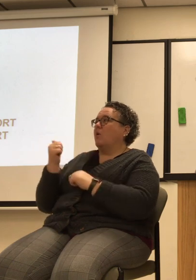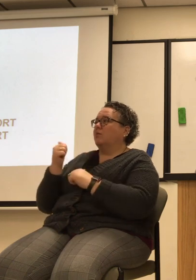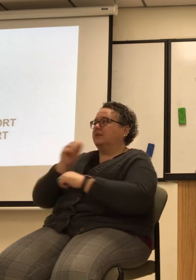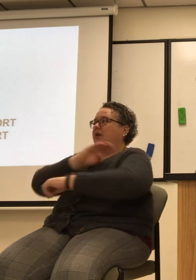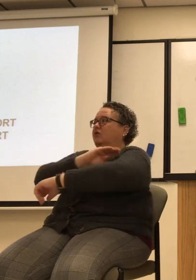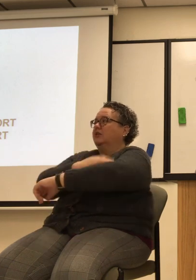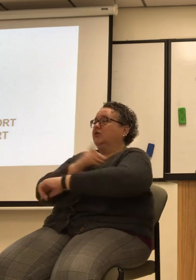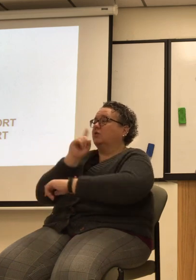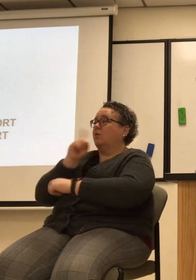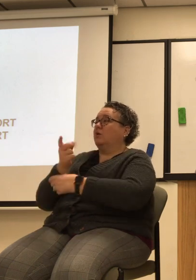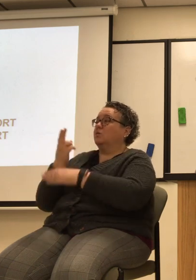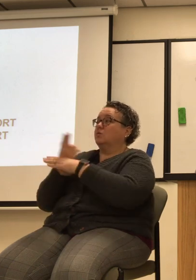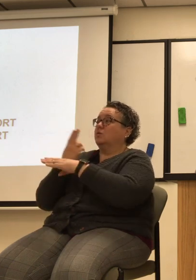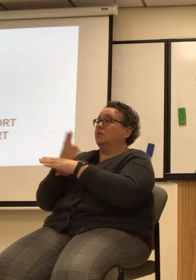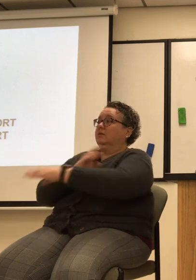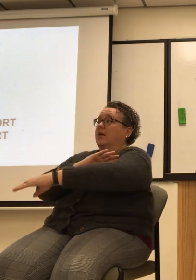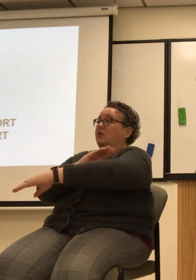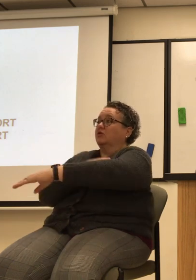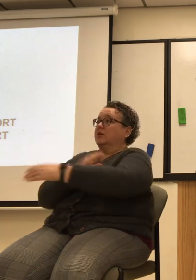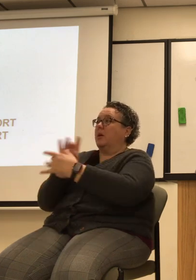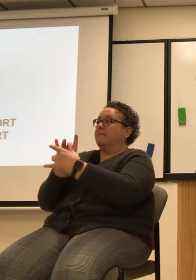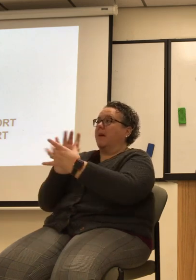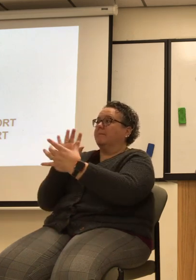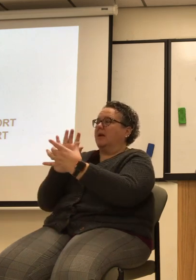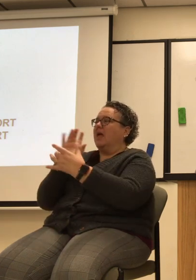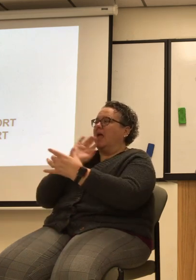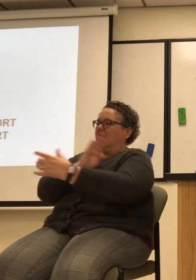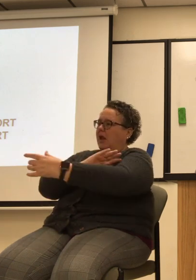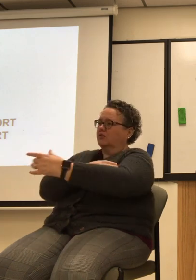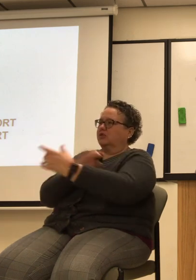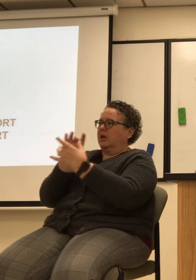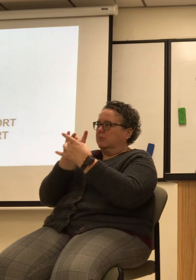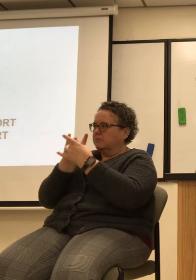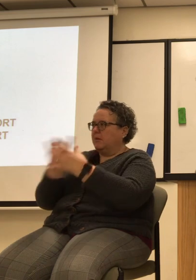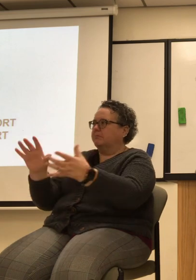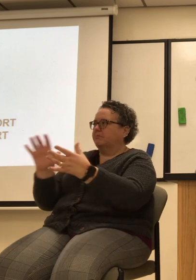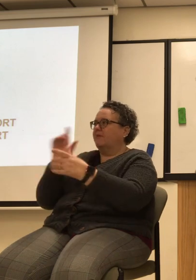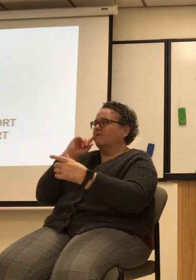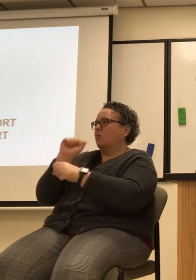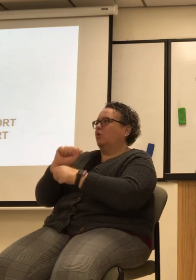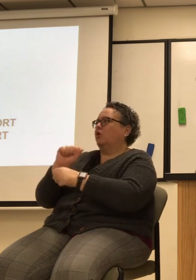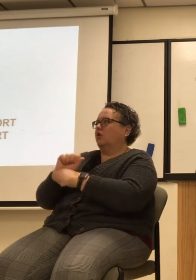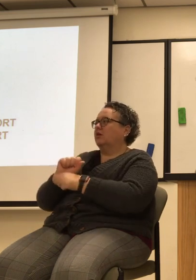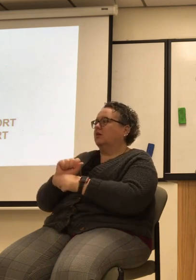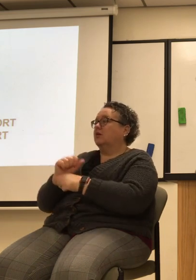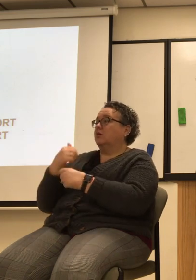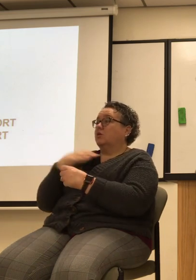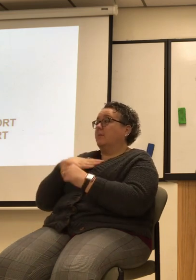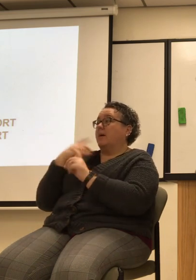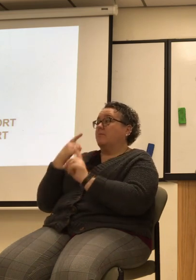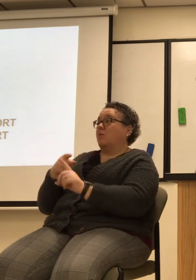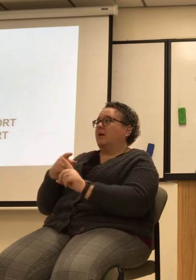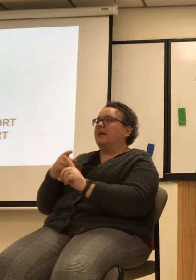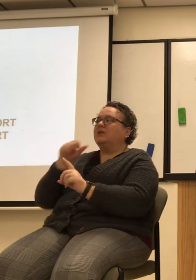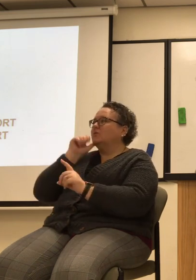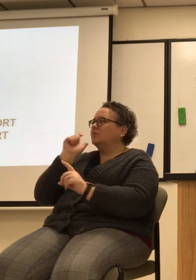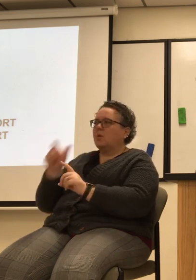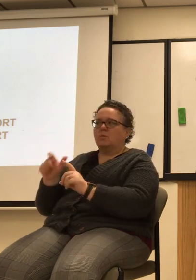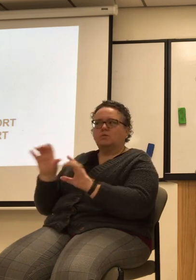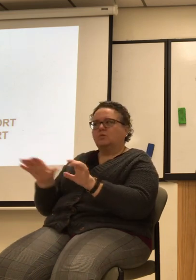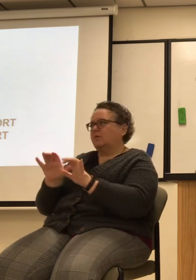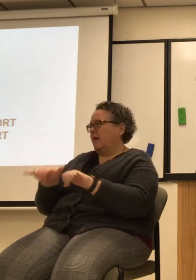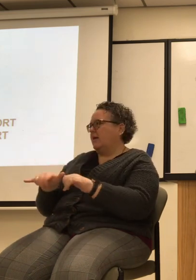energy, you break that bond and energy is released to do work. So what I'm saying is you don't do